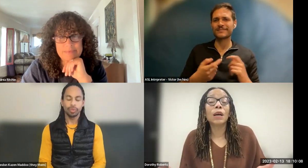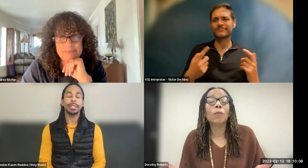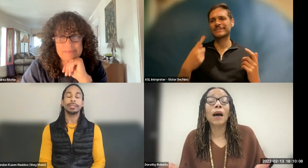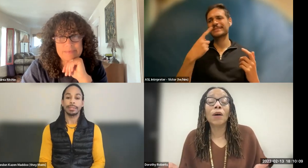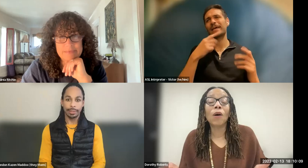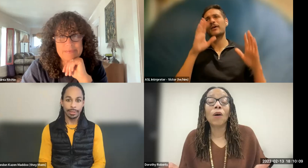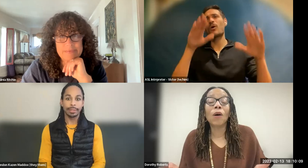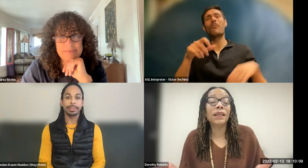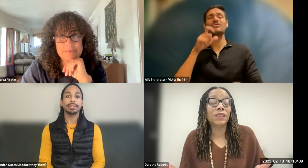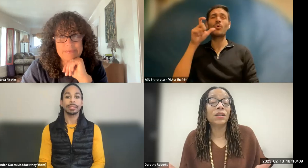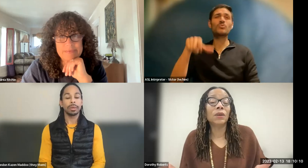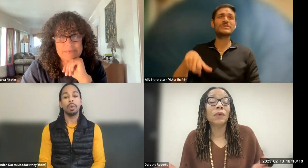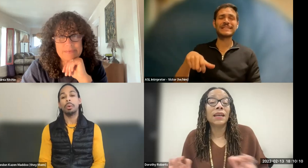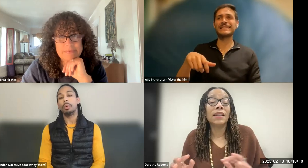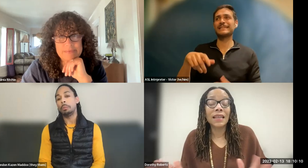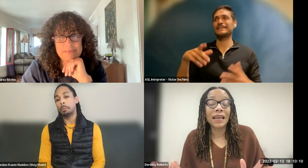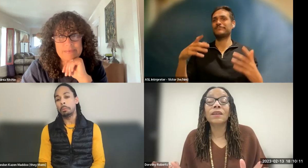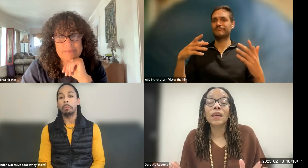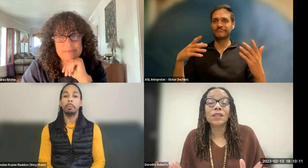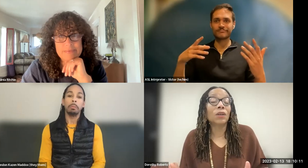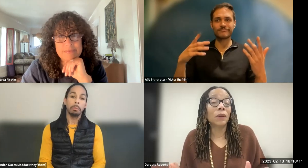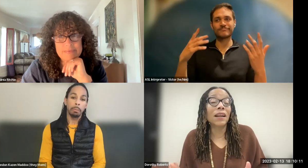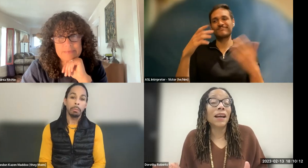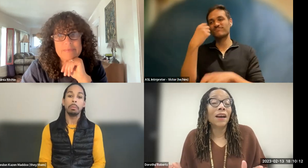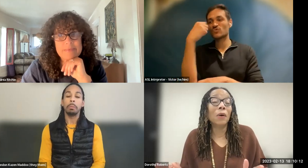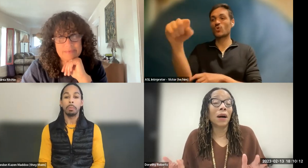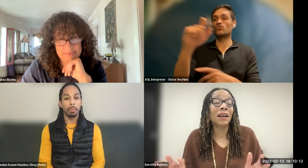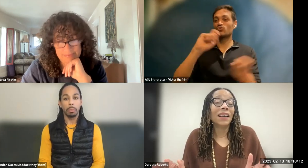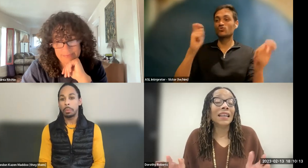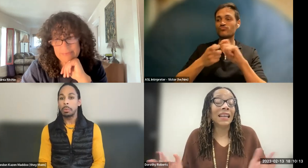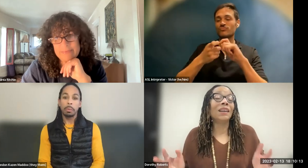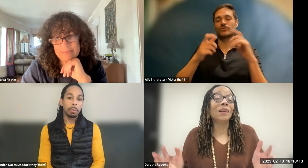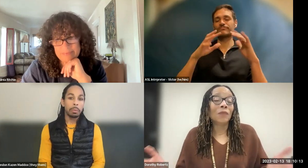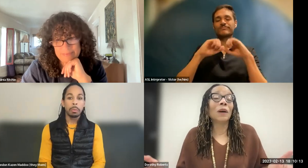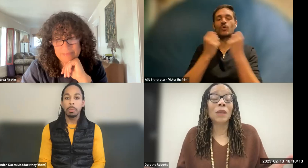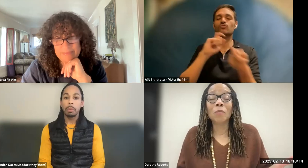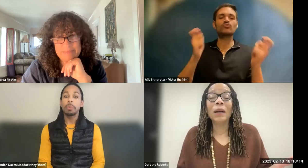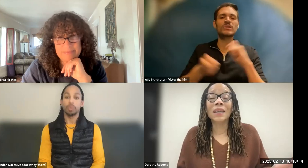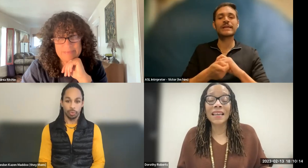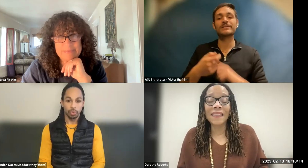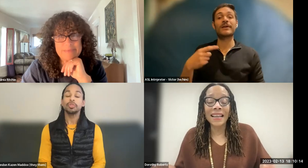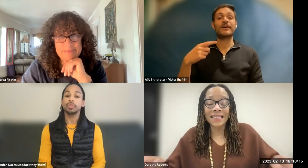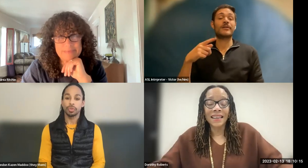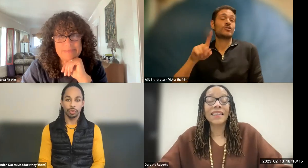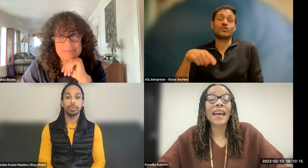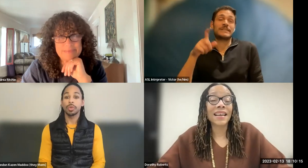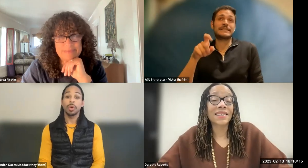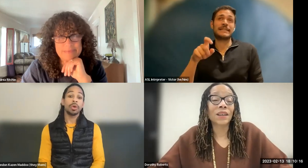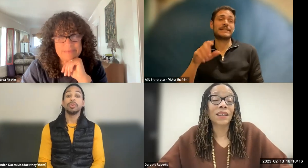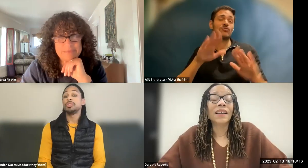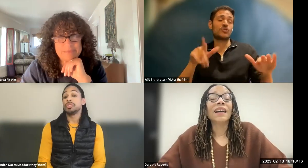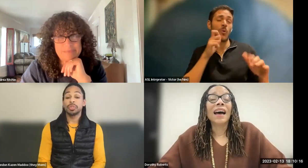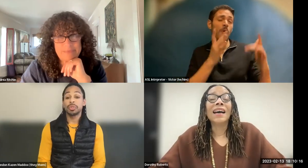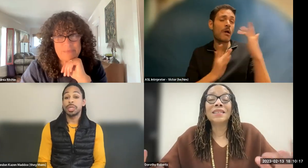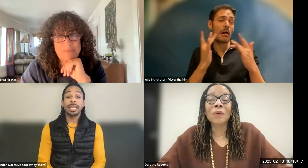change. All we need to do is take children who are needy from their parents, and that's the